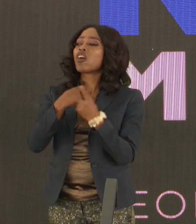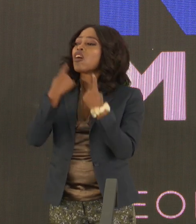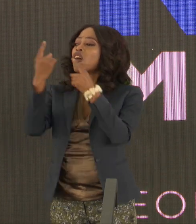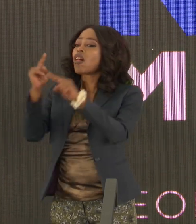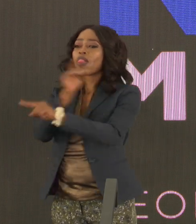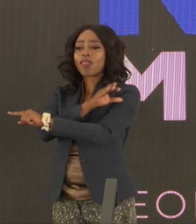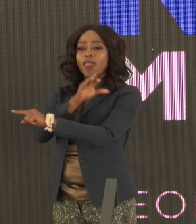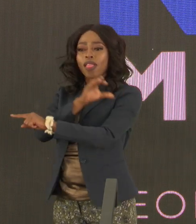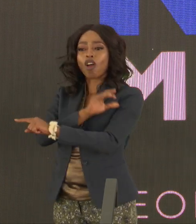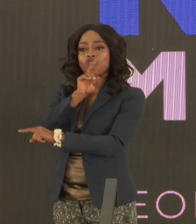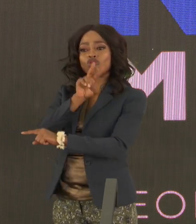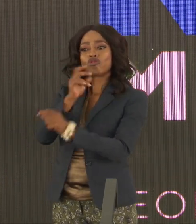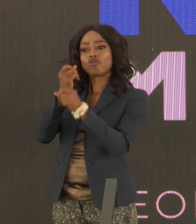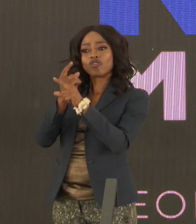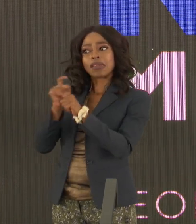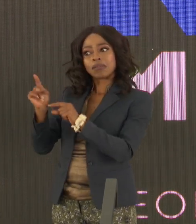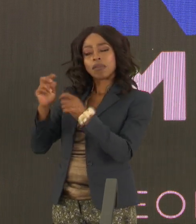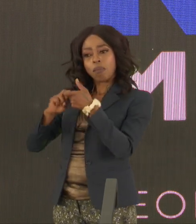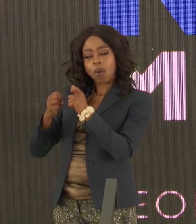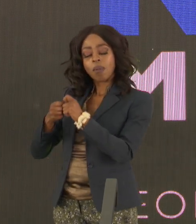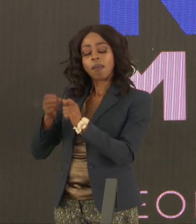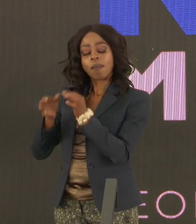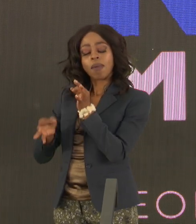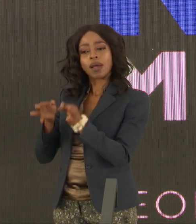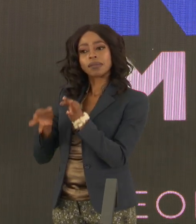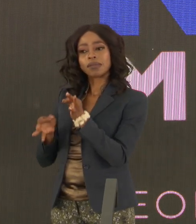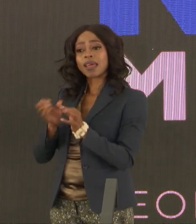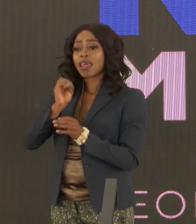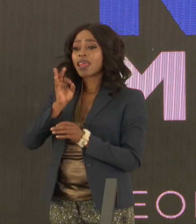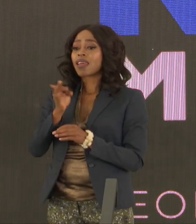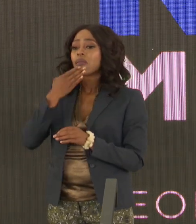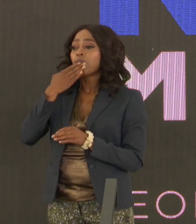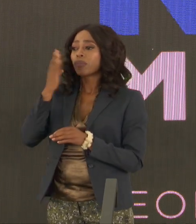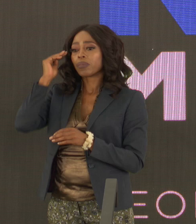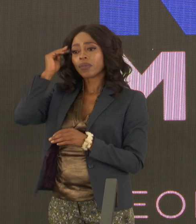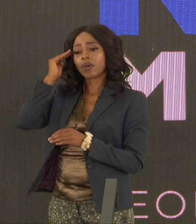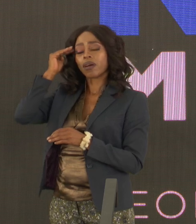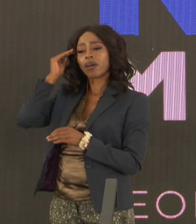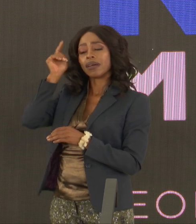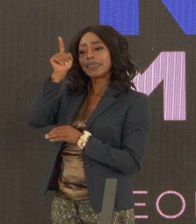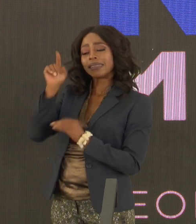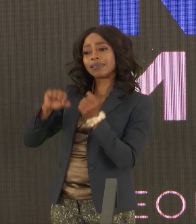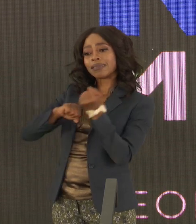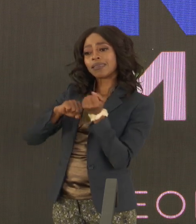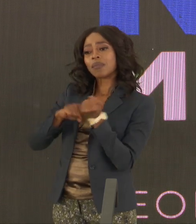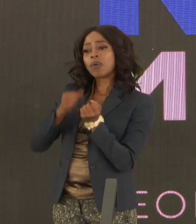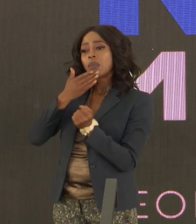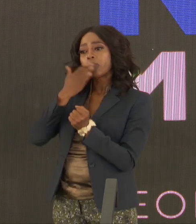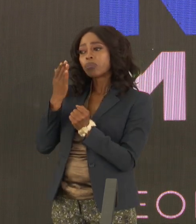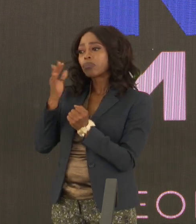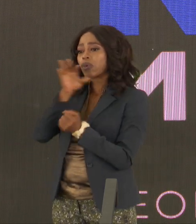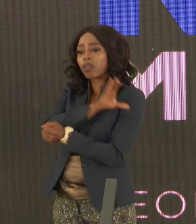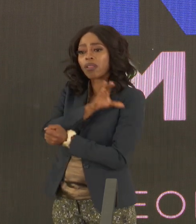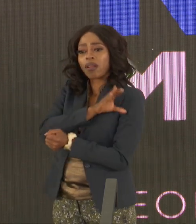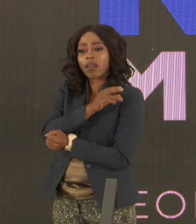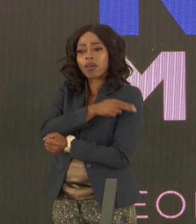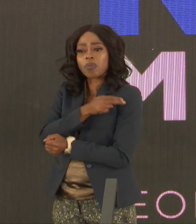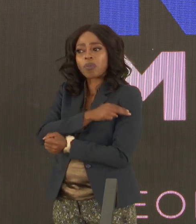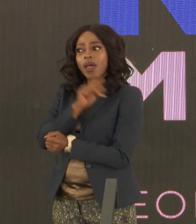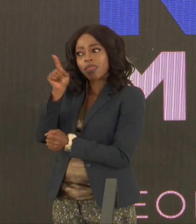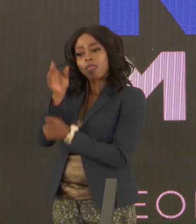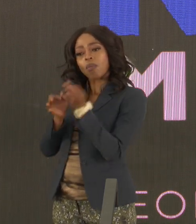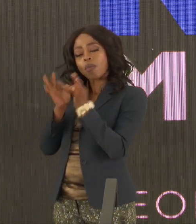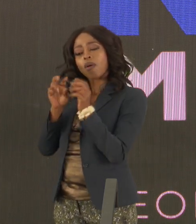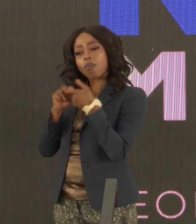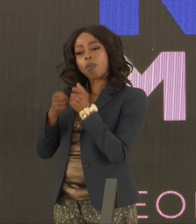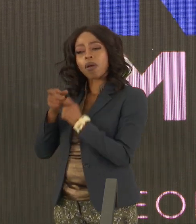to the clinic or 2 taxis, that is a political problem. If there are no mental health, there's no mental health support in the public health system, that is a political